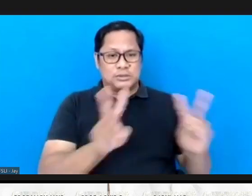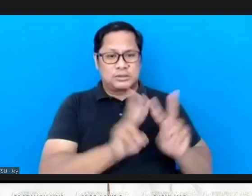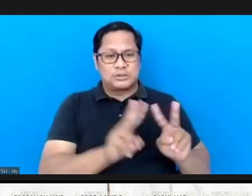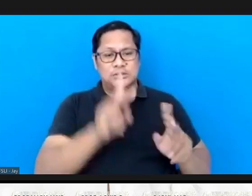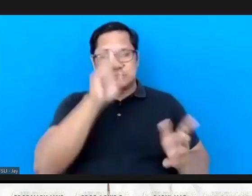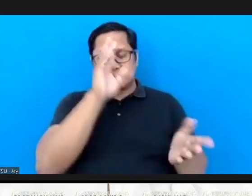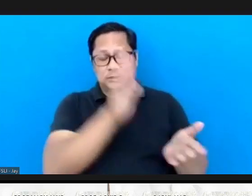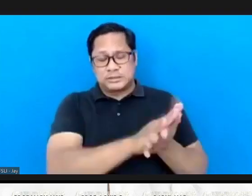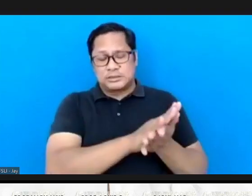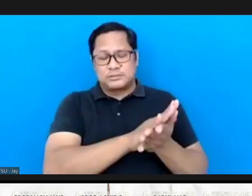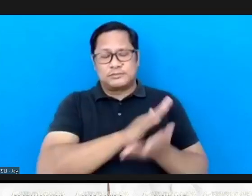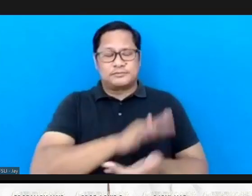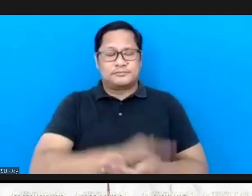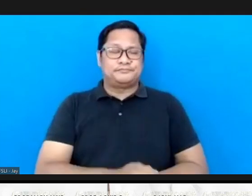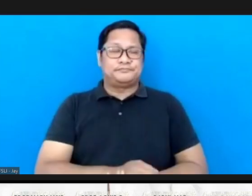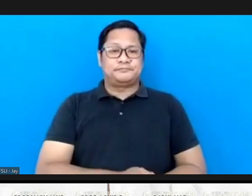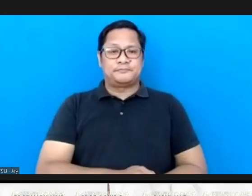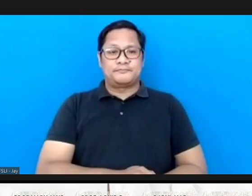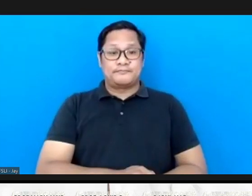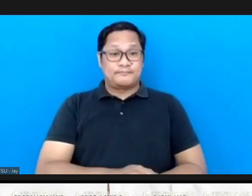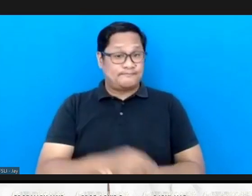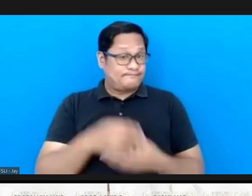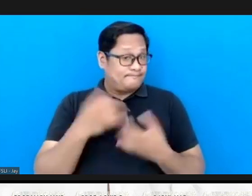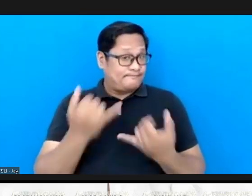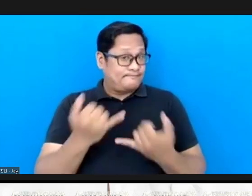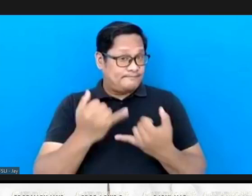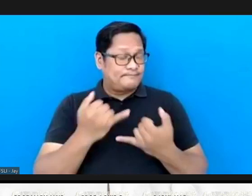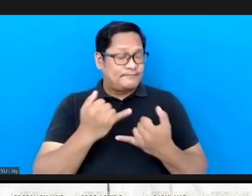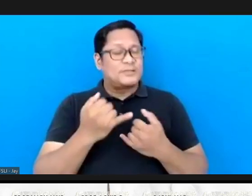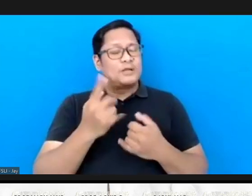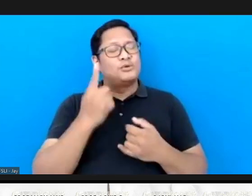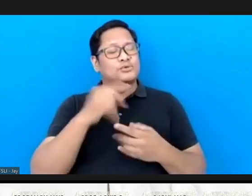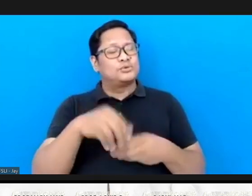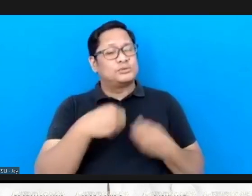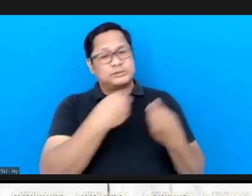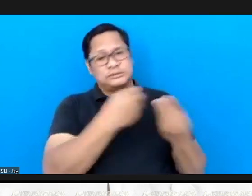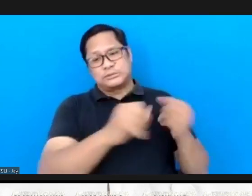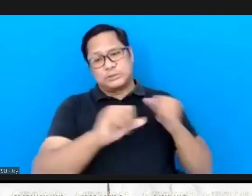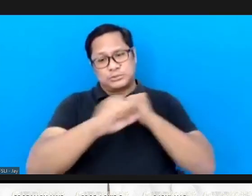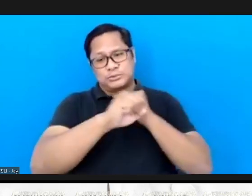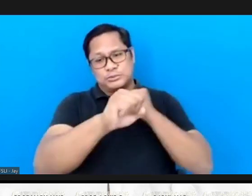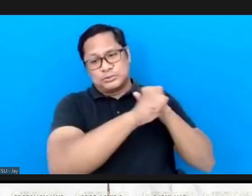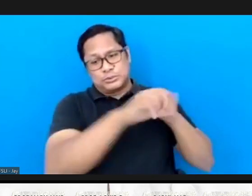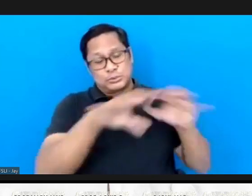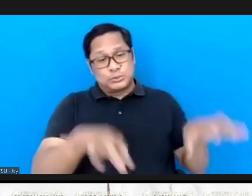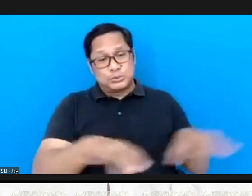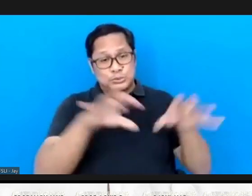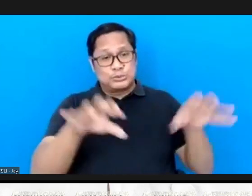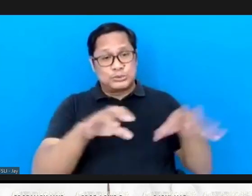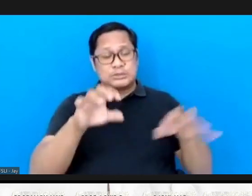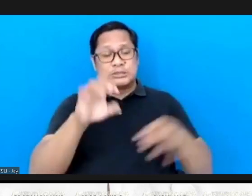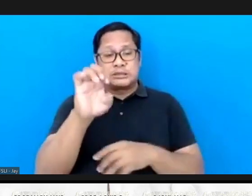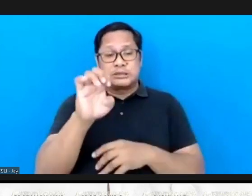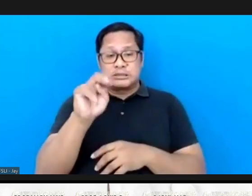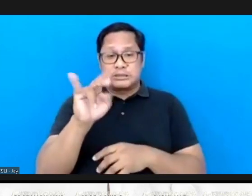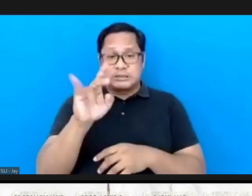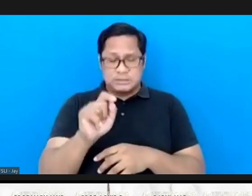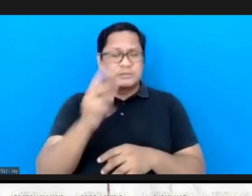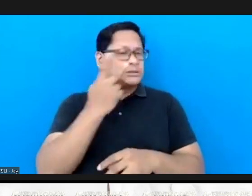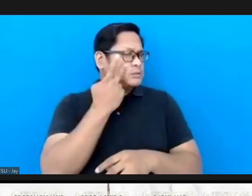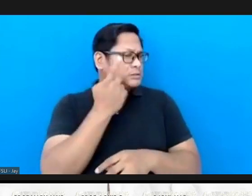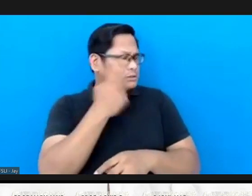beliefs. Now, to substantiate our advocacy work, INET sees the importance